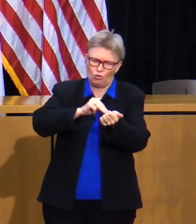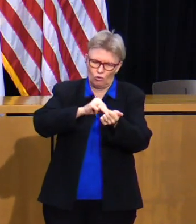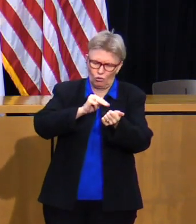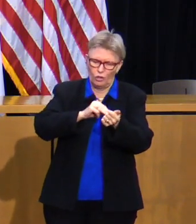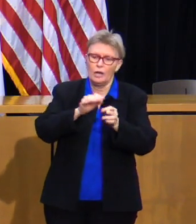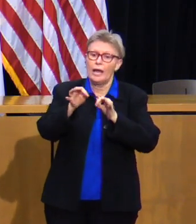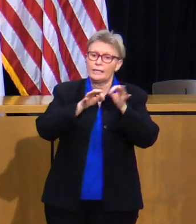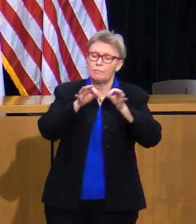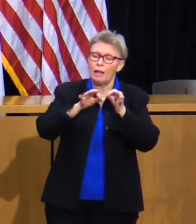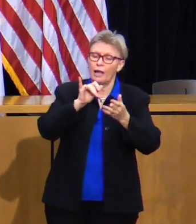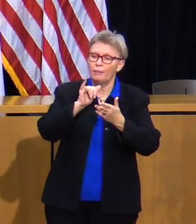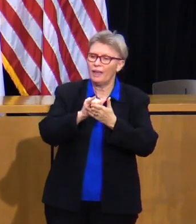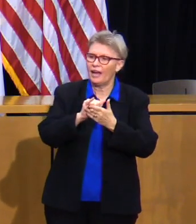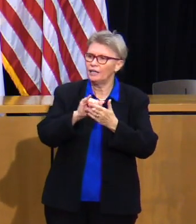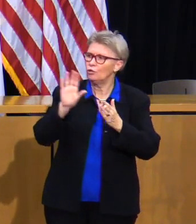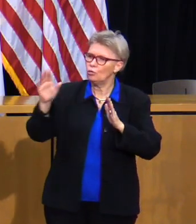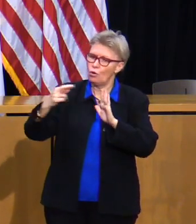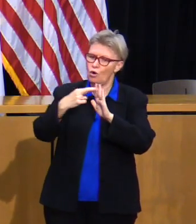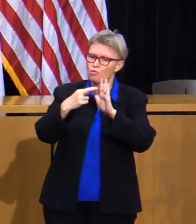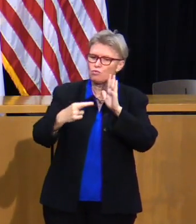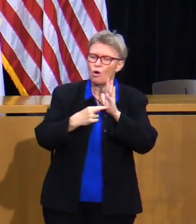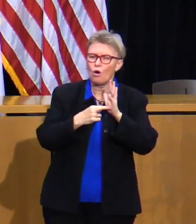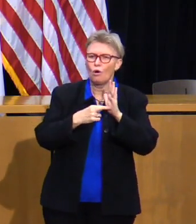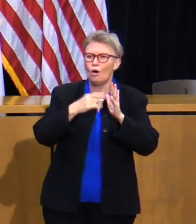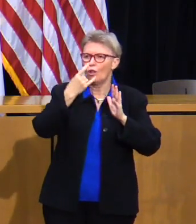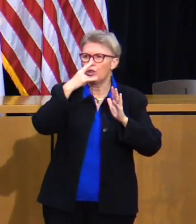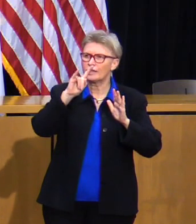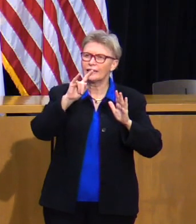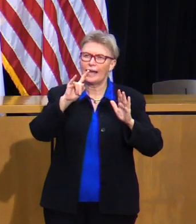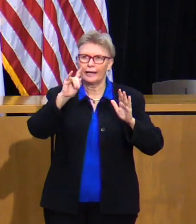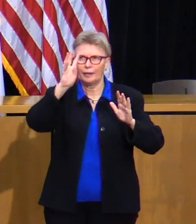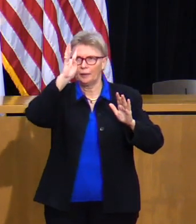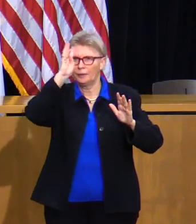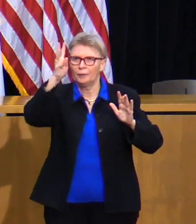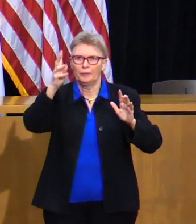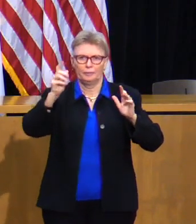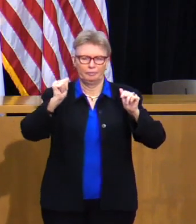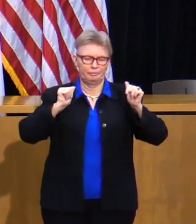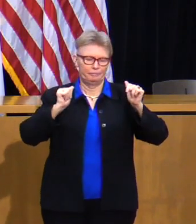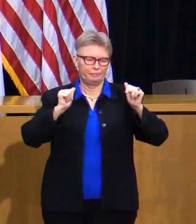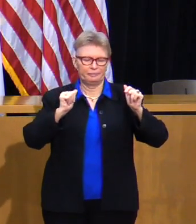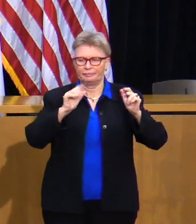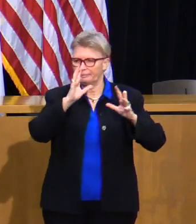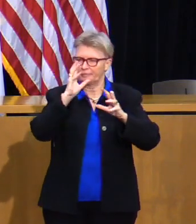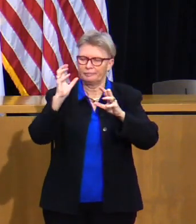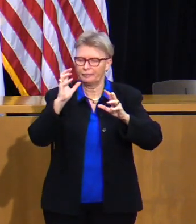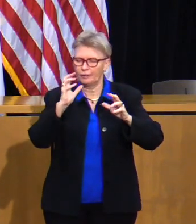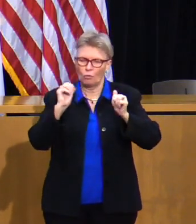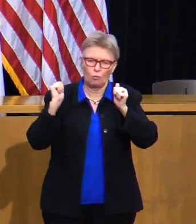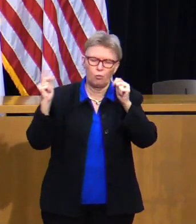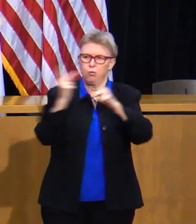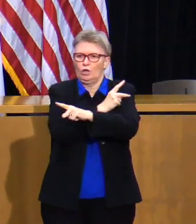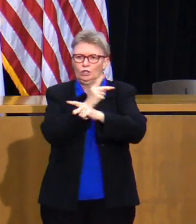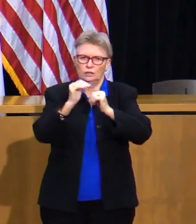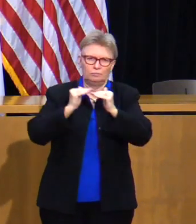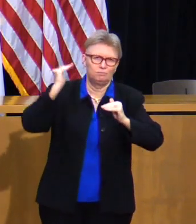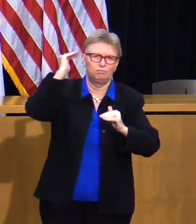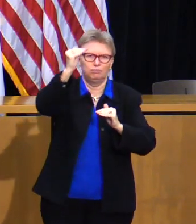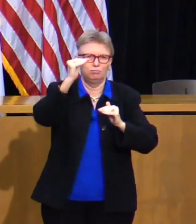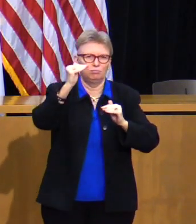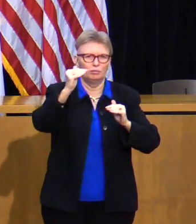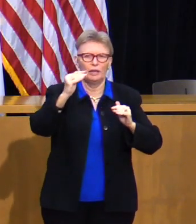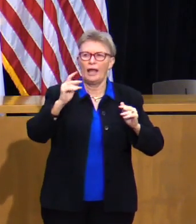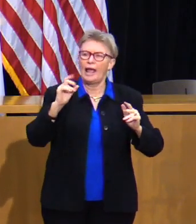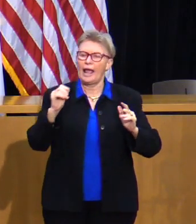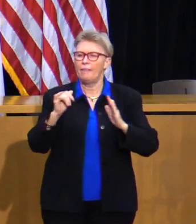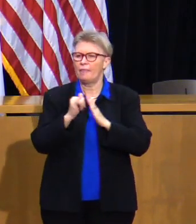time now. Is that kind of along this line of new messaging that you're doing, that you're kind of coming out the heaviness that people need to adhere to